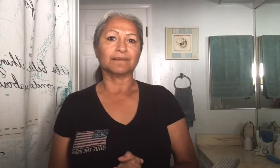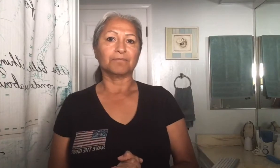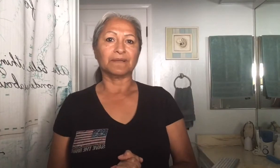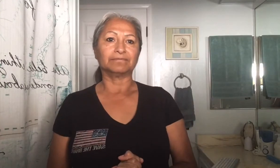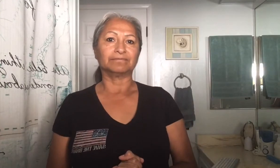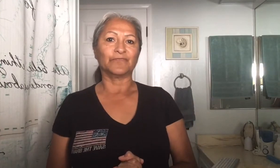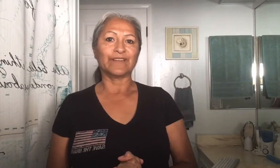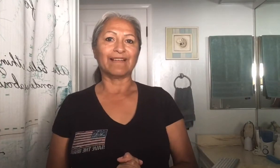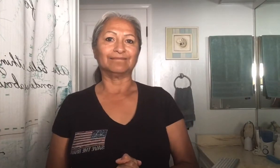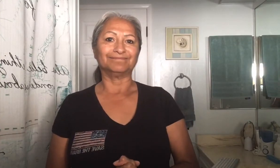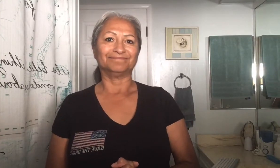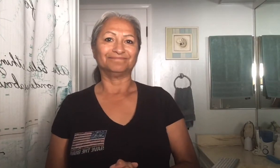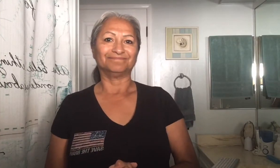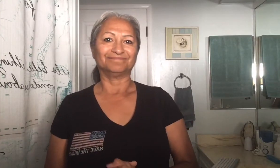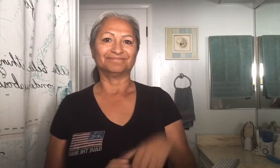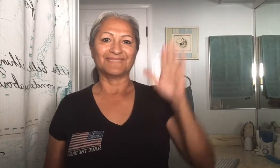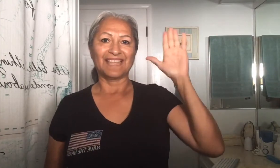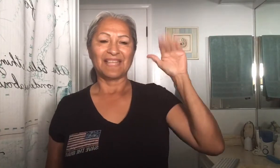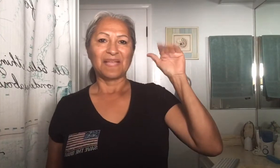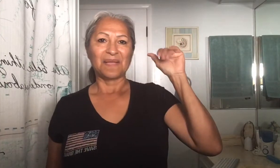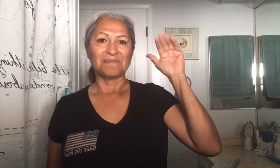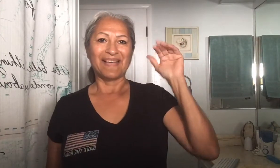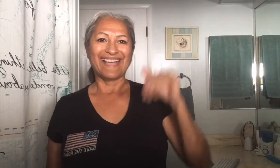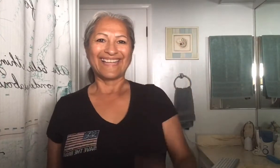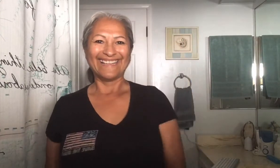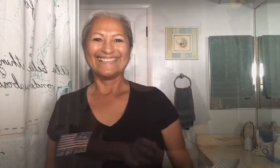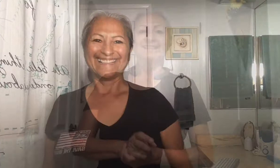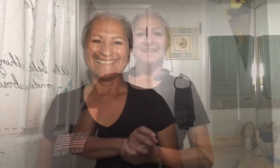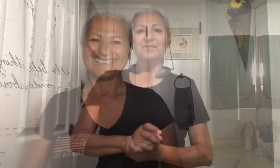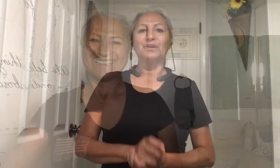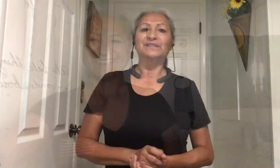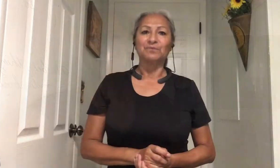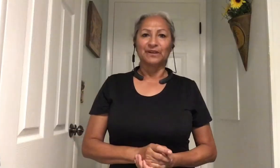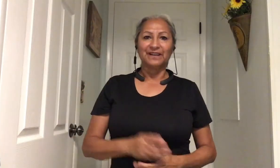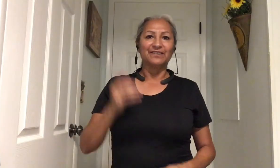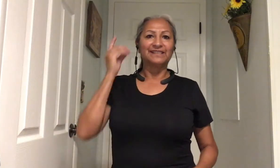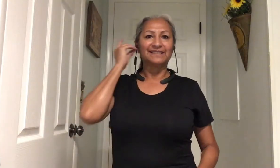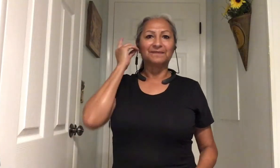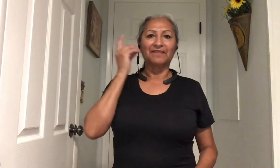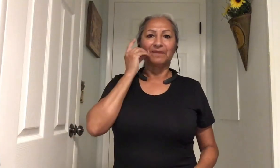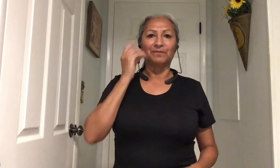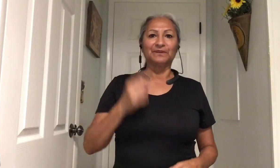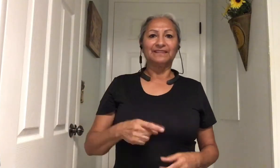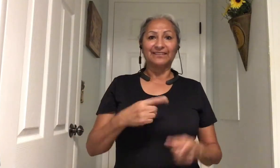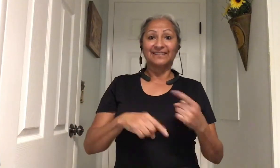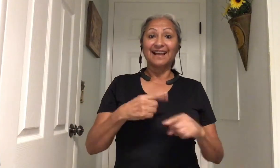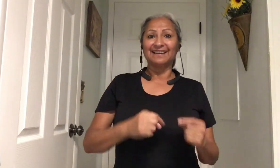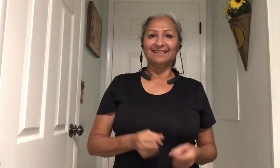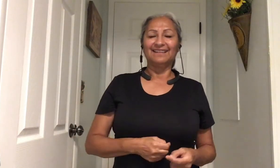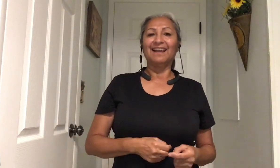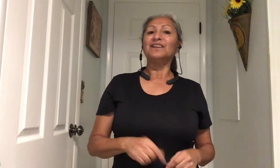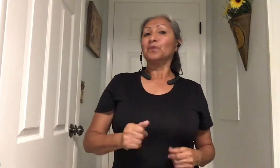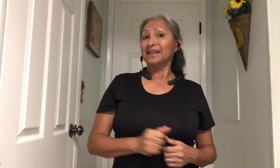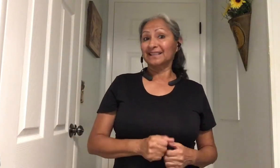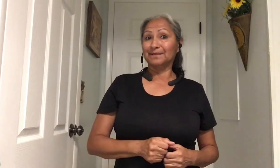But for now, bye. Say you go somewhere and you see some deaf people that are signing and you want to get somebody's